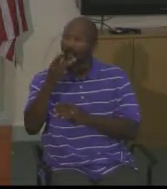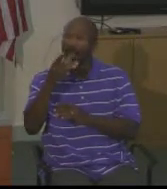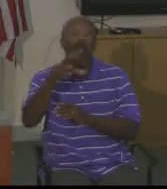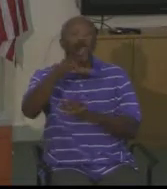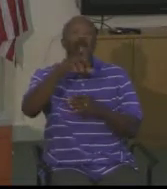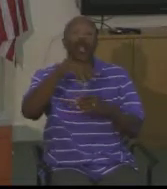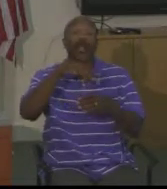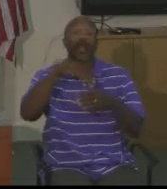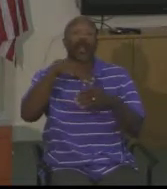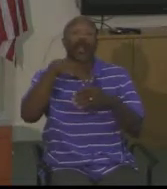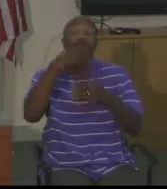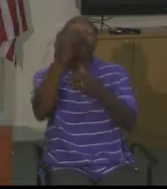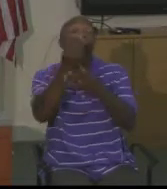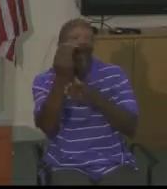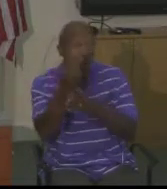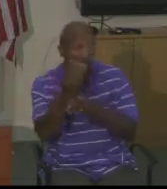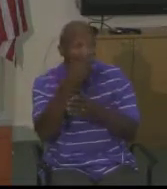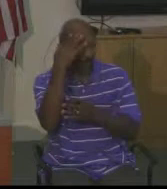Next Monday is memory.